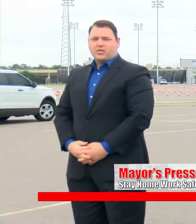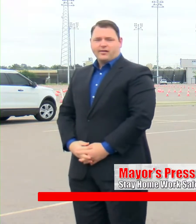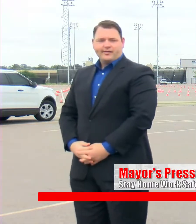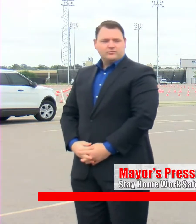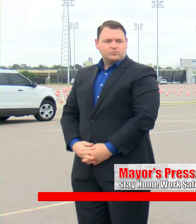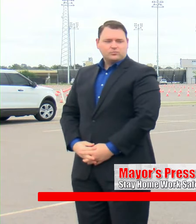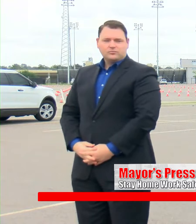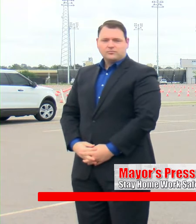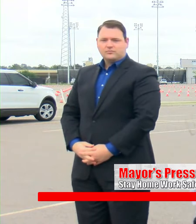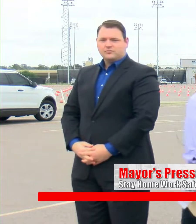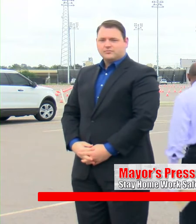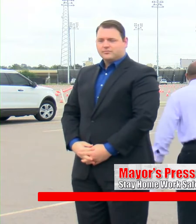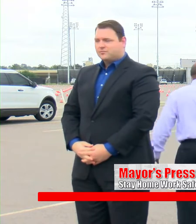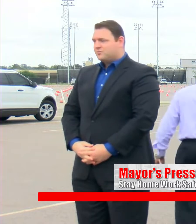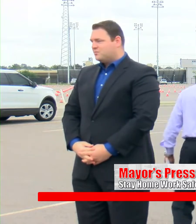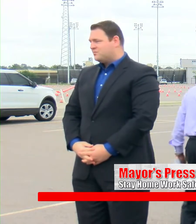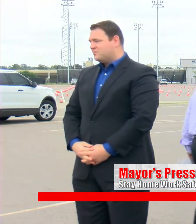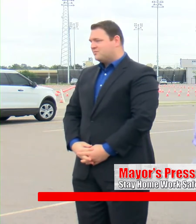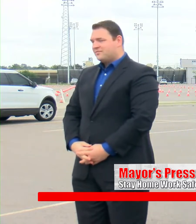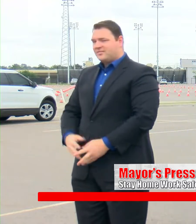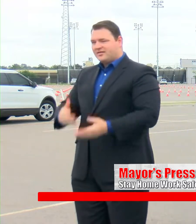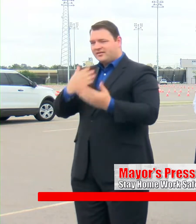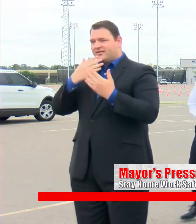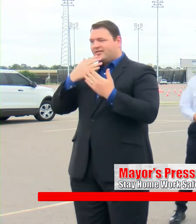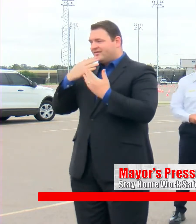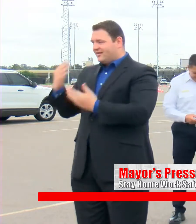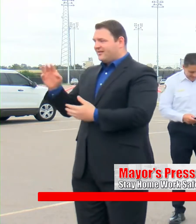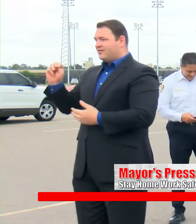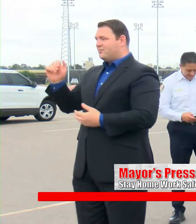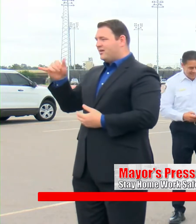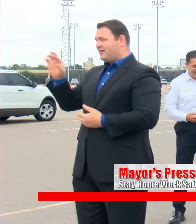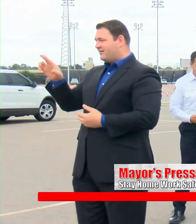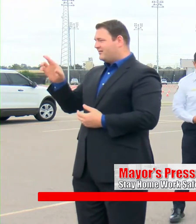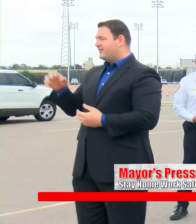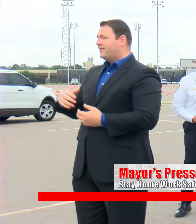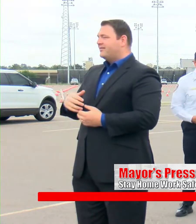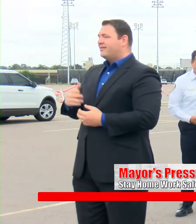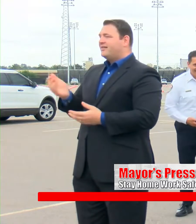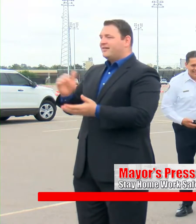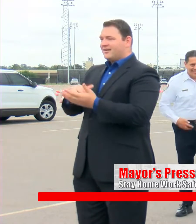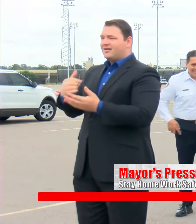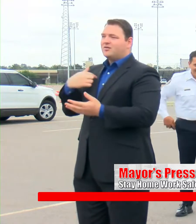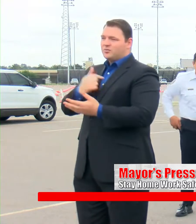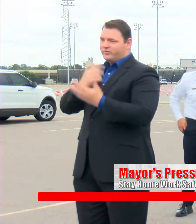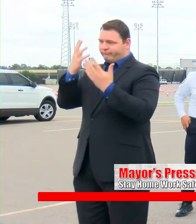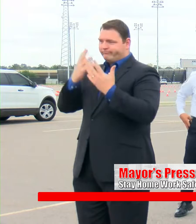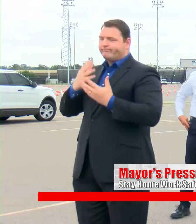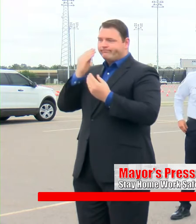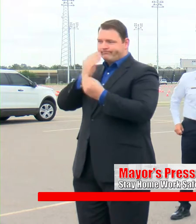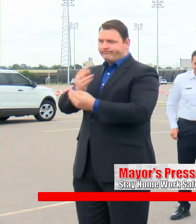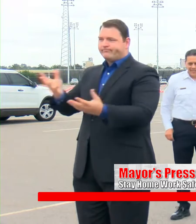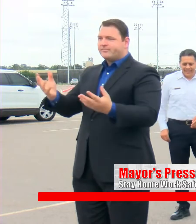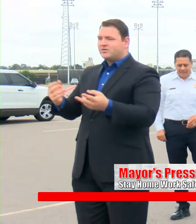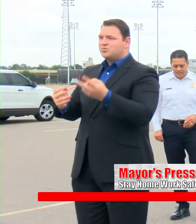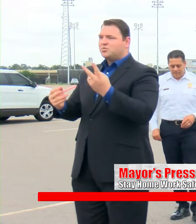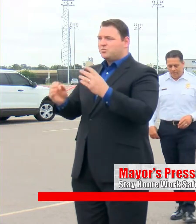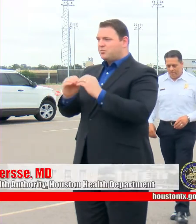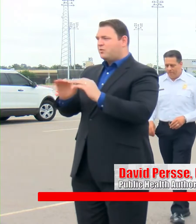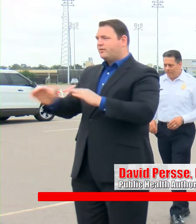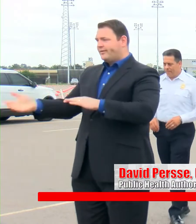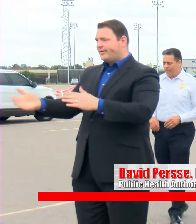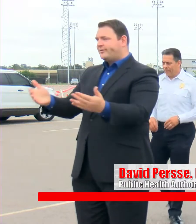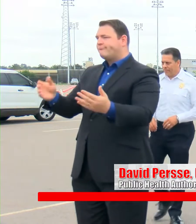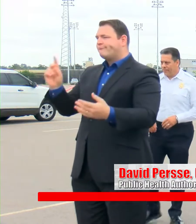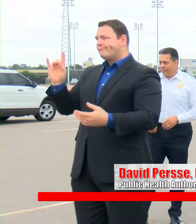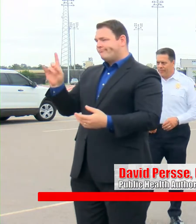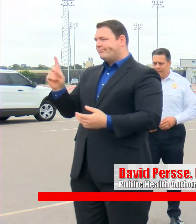Let me shift to the Thank you, Mayor. So yes, we have two more unfortunate deaths to report. They're both folks, one is in their 60s,